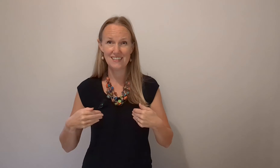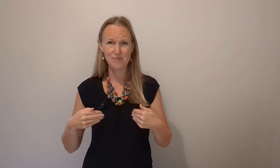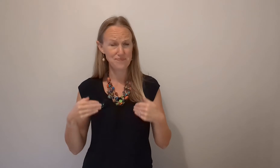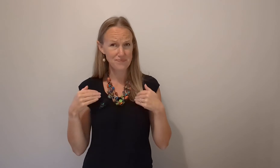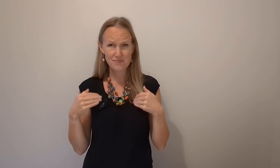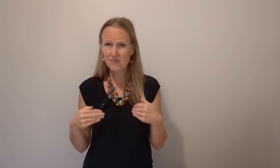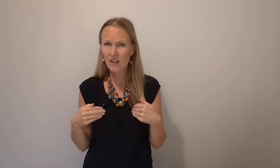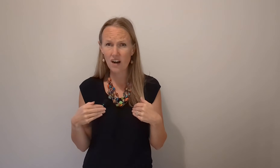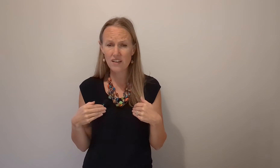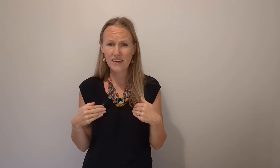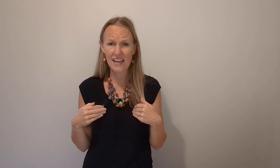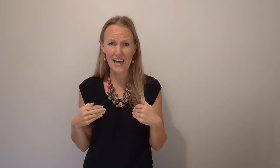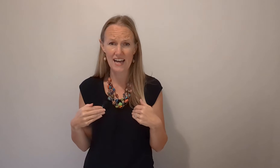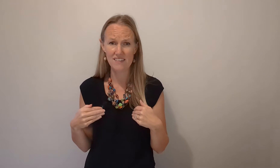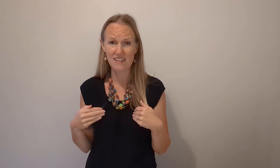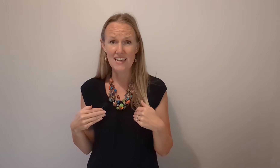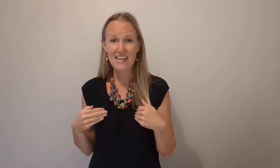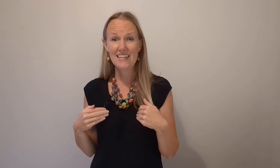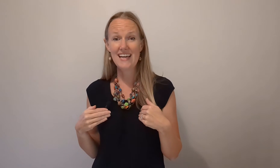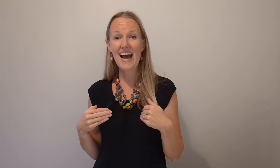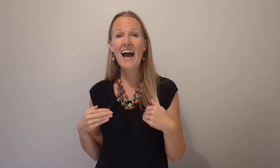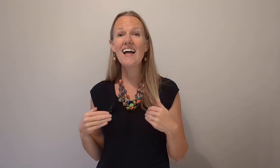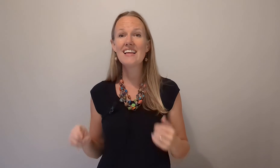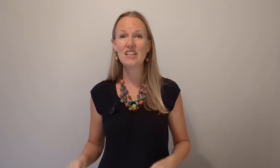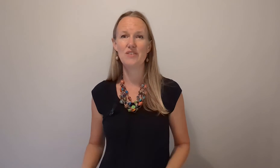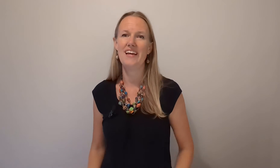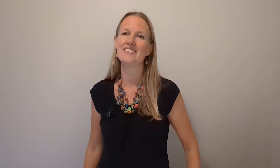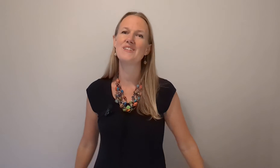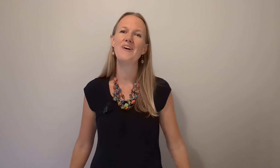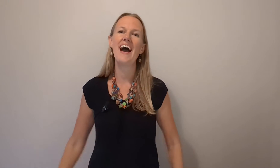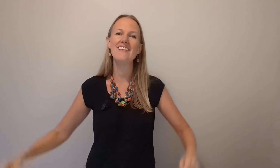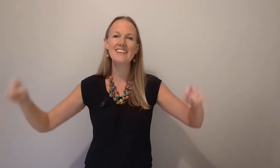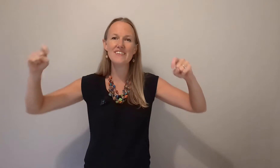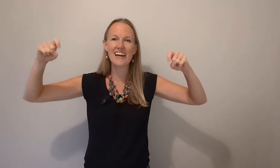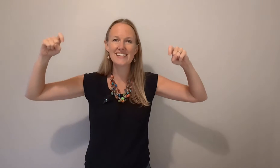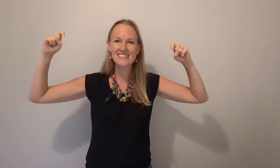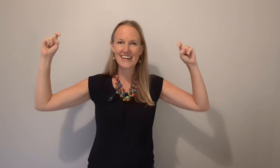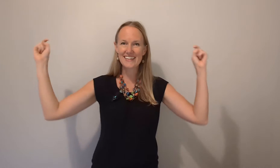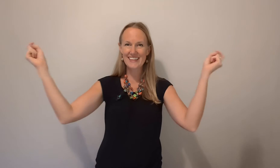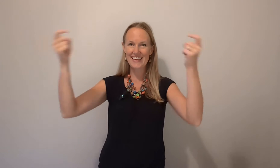here. All that I have is a hallelujah. So hallelujah is signed like